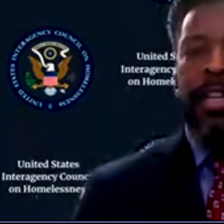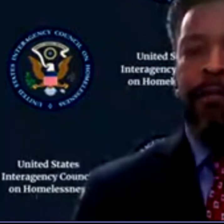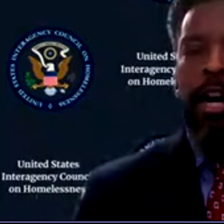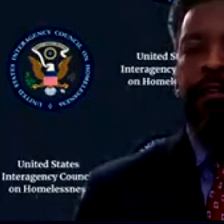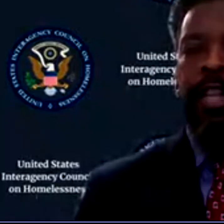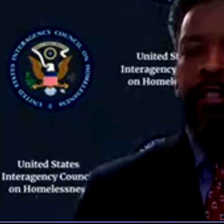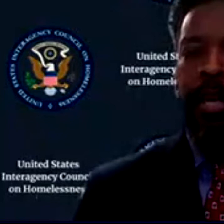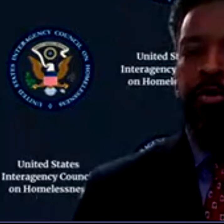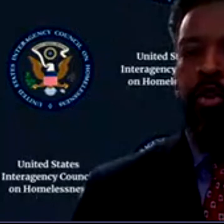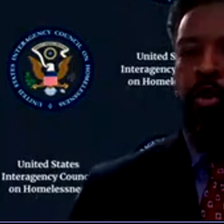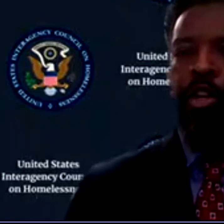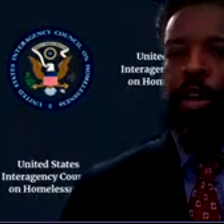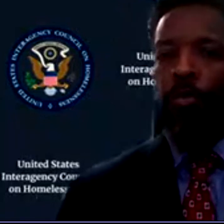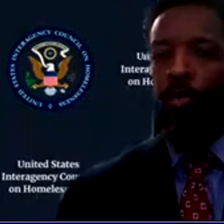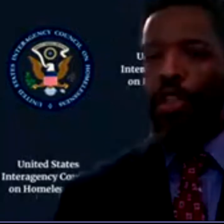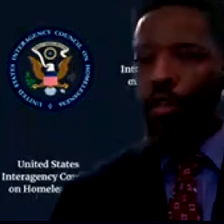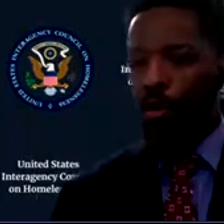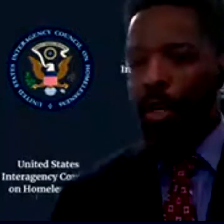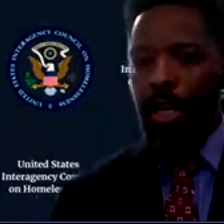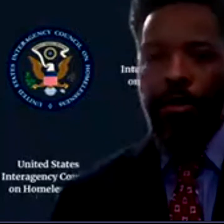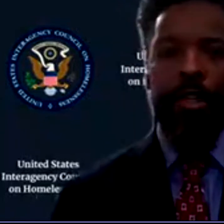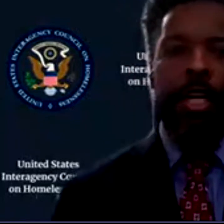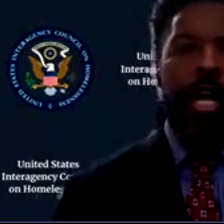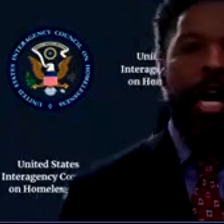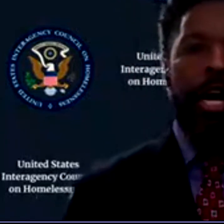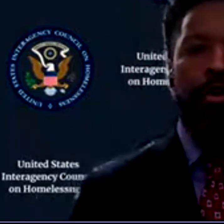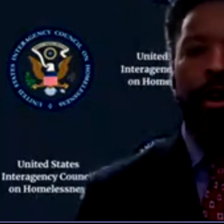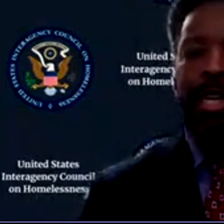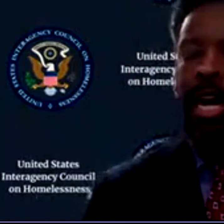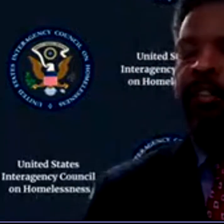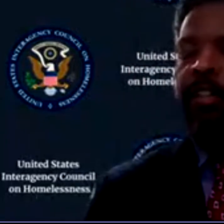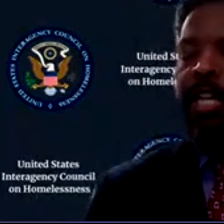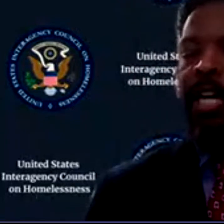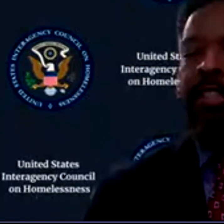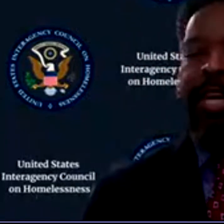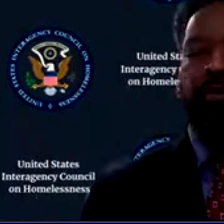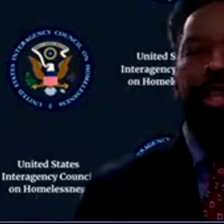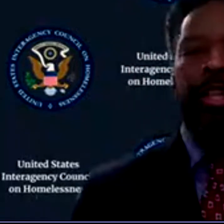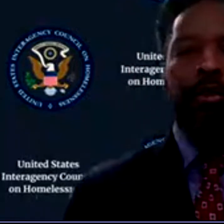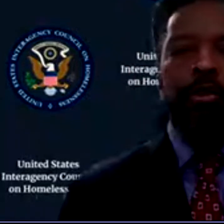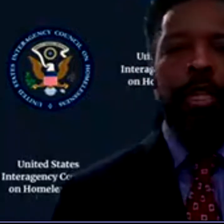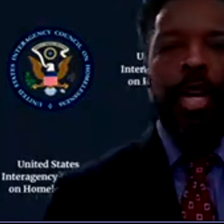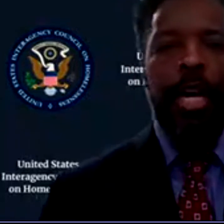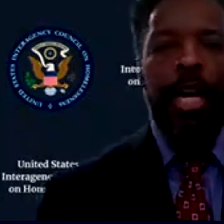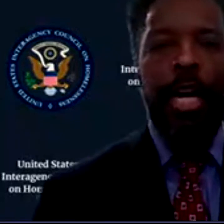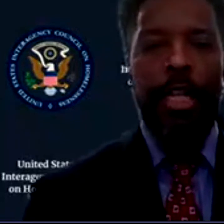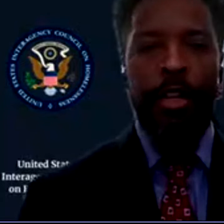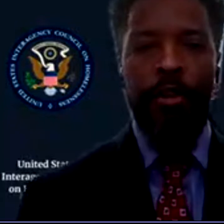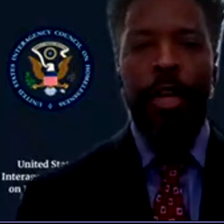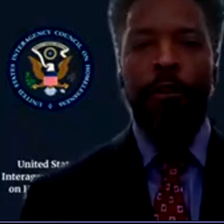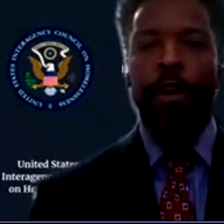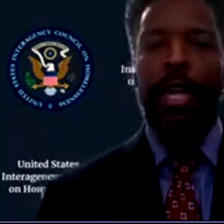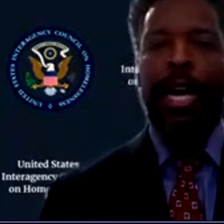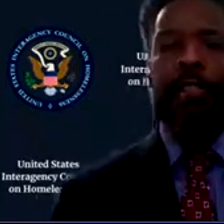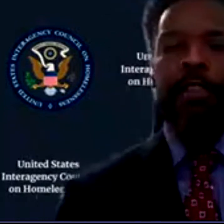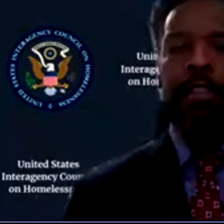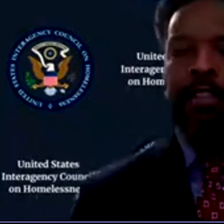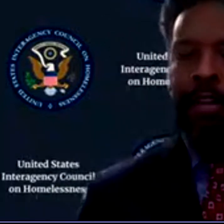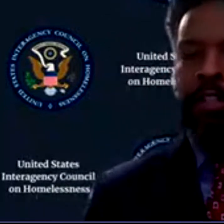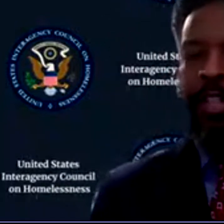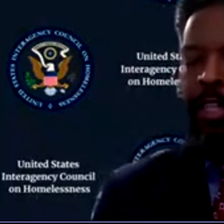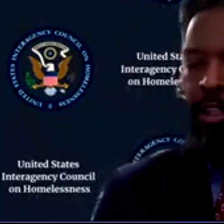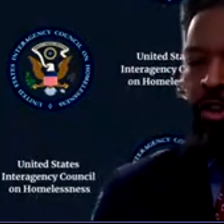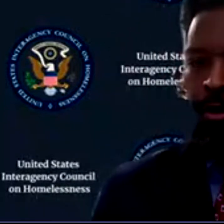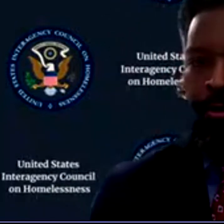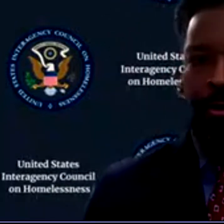of what I just said involves the exceptional work of our regional coordinators who are in constant contact with the local leaders on the front lines